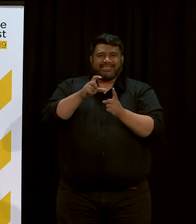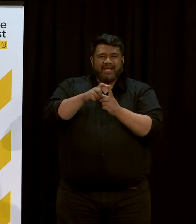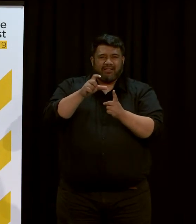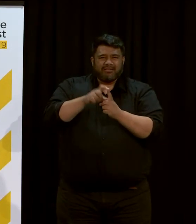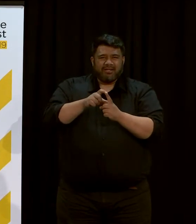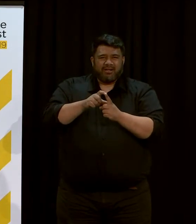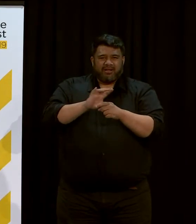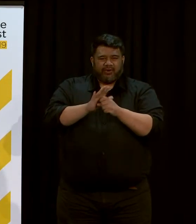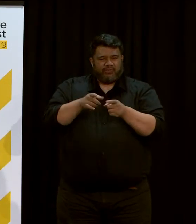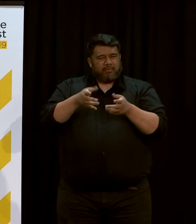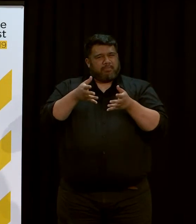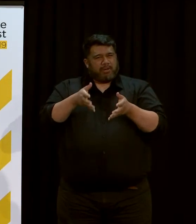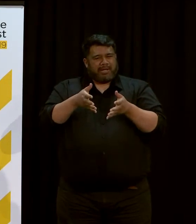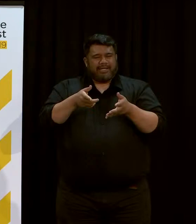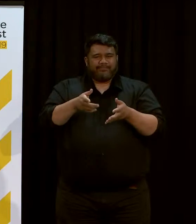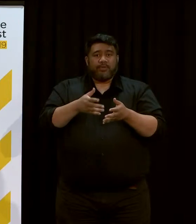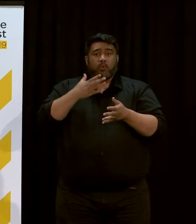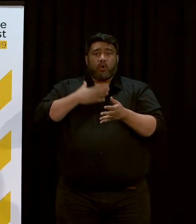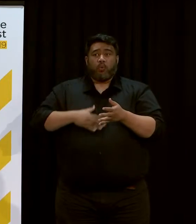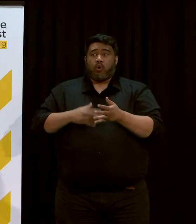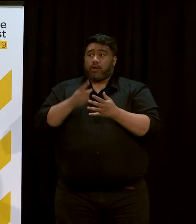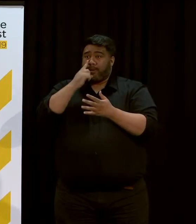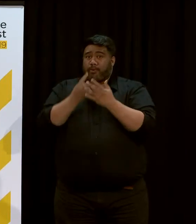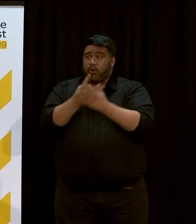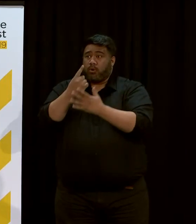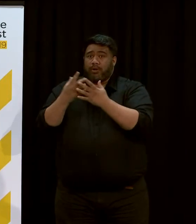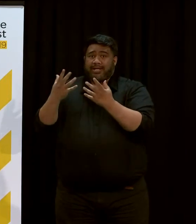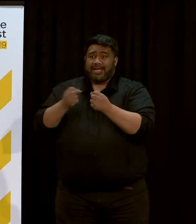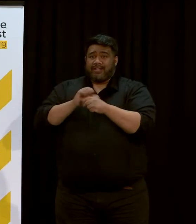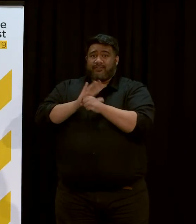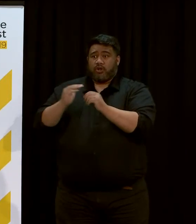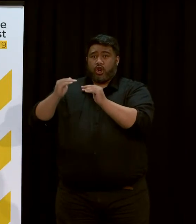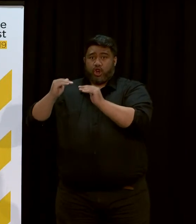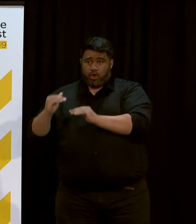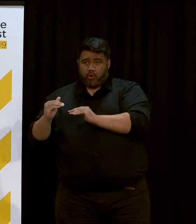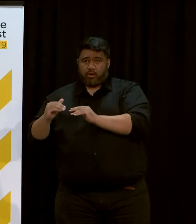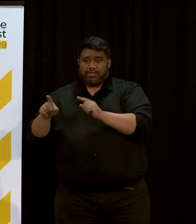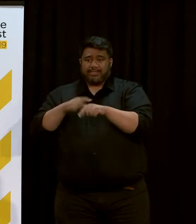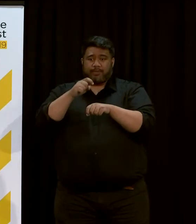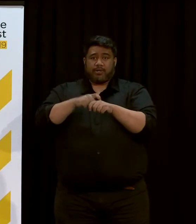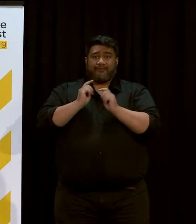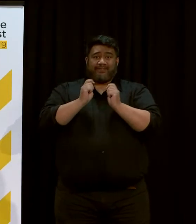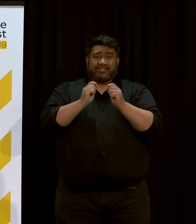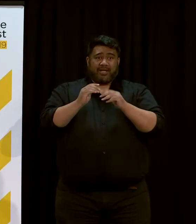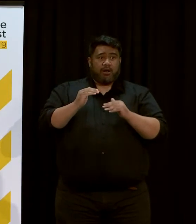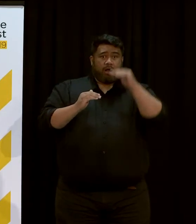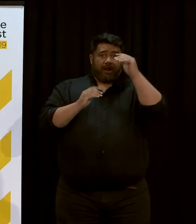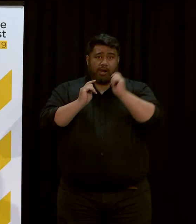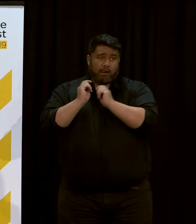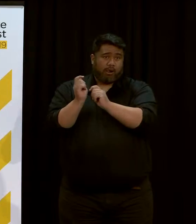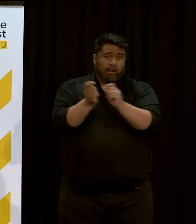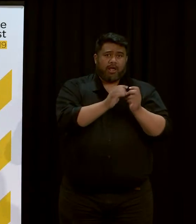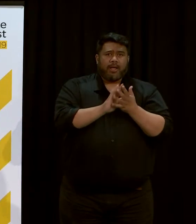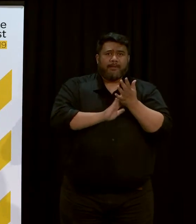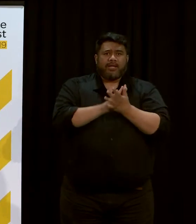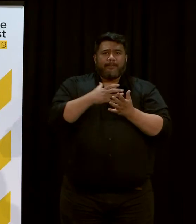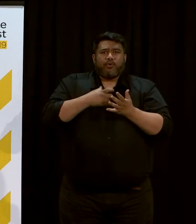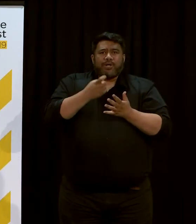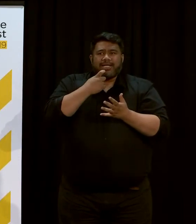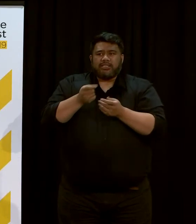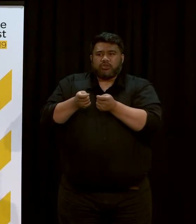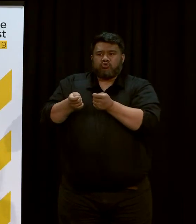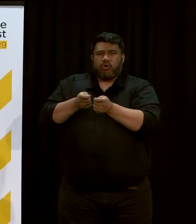we keep case numbers low while we vaccinate people, then it makes it easier for us to keep control of